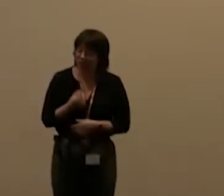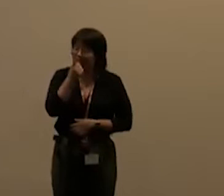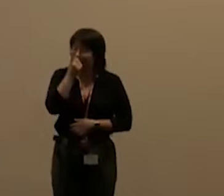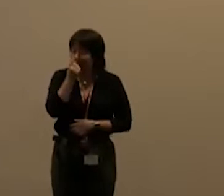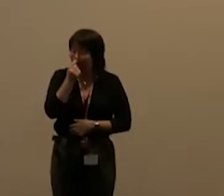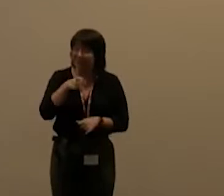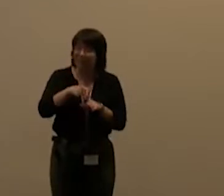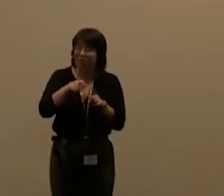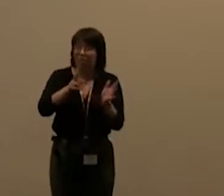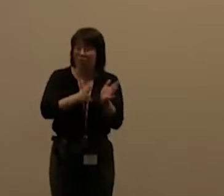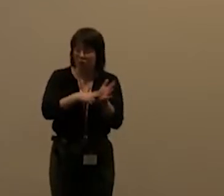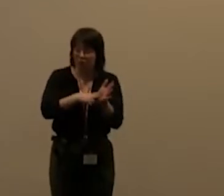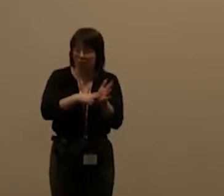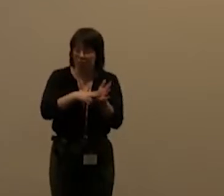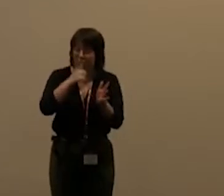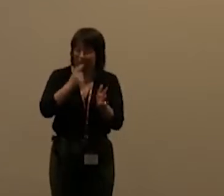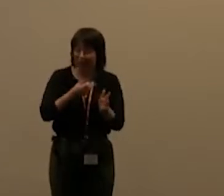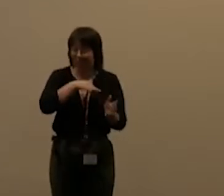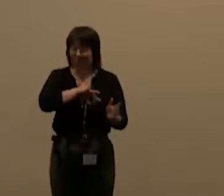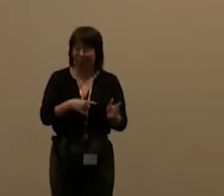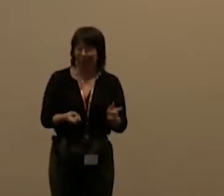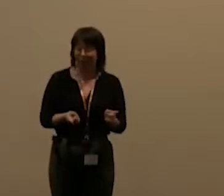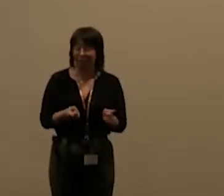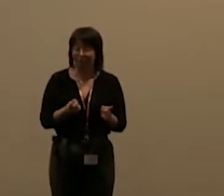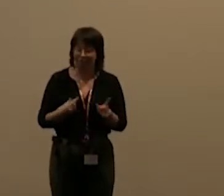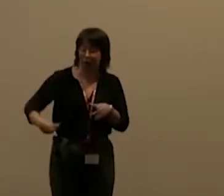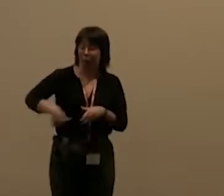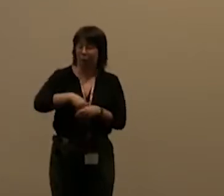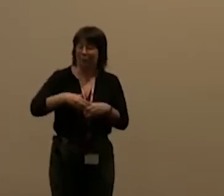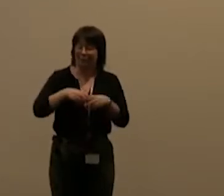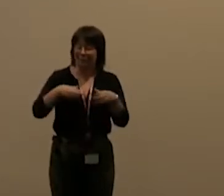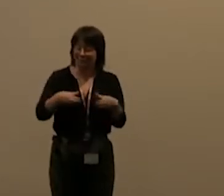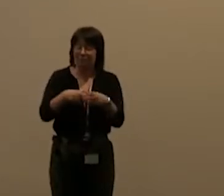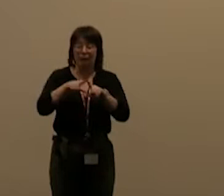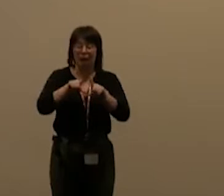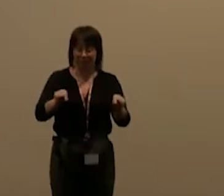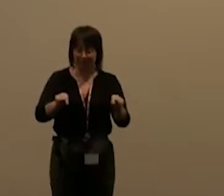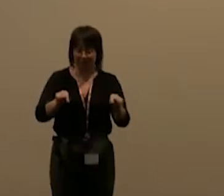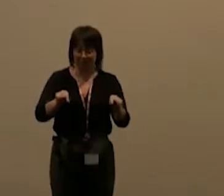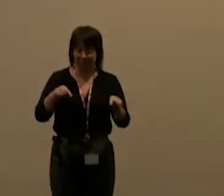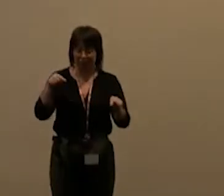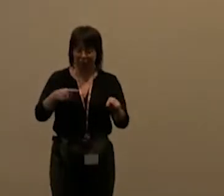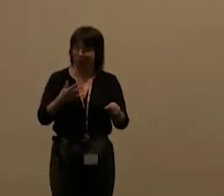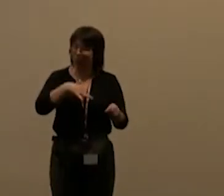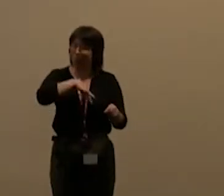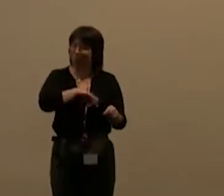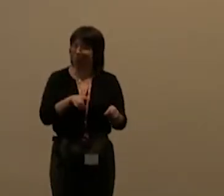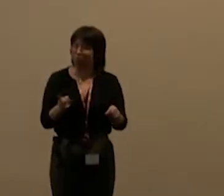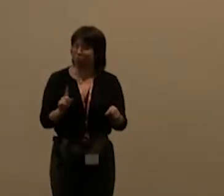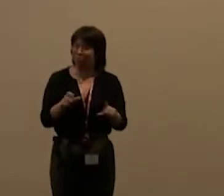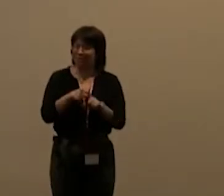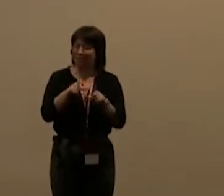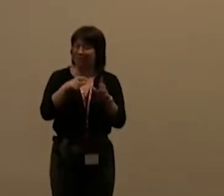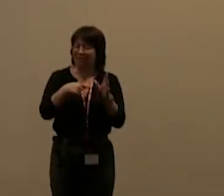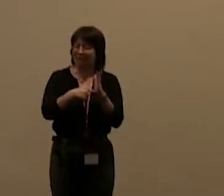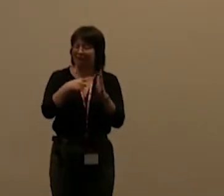of Dataverse with that we can take advantage of, all included in our Teams licensing. So what's the big advantage of Dataverse? Why